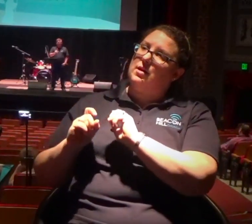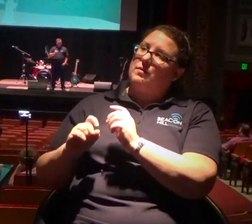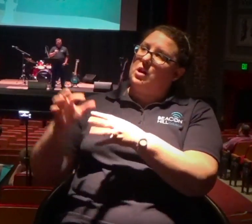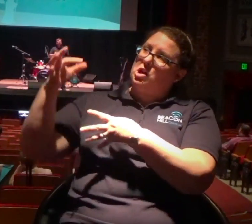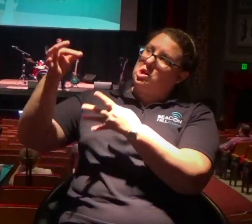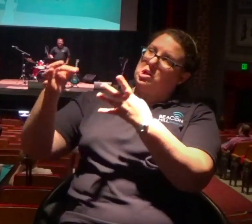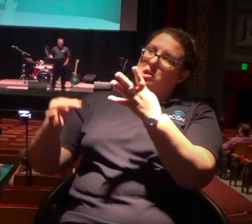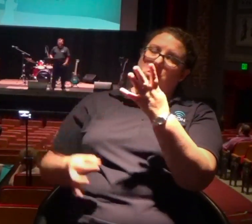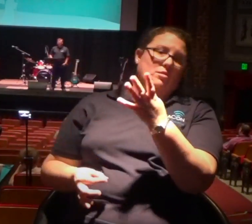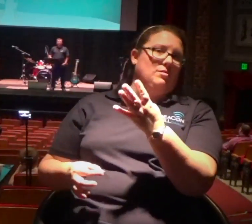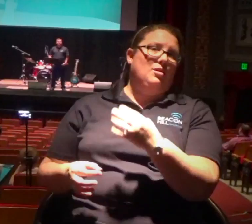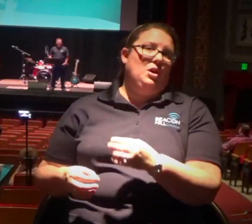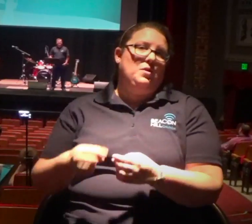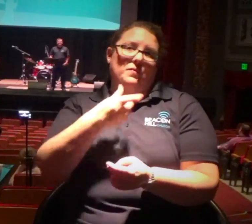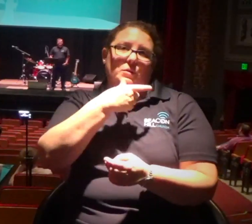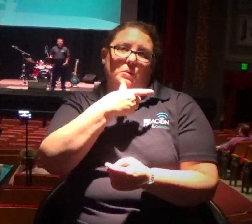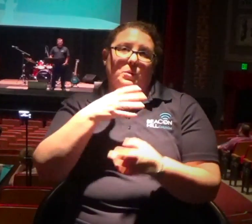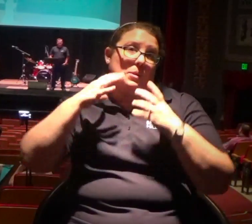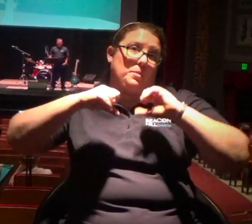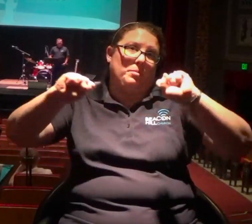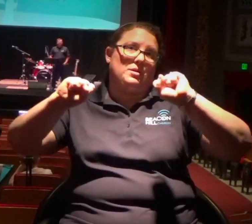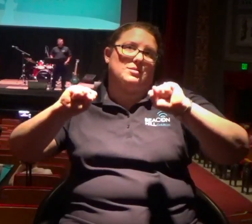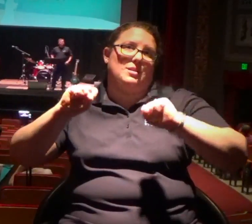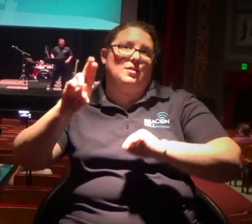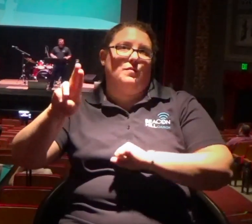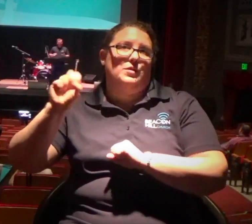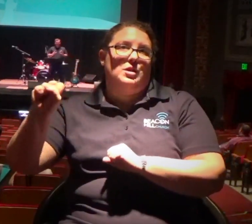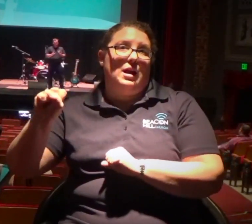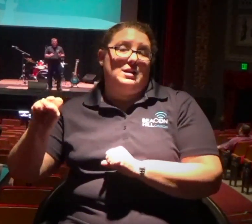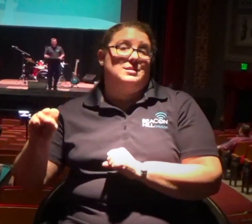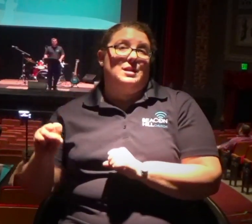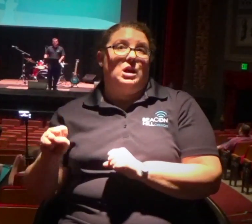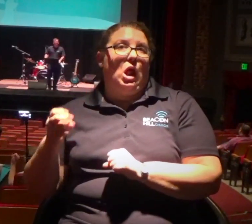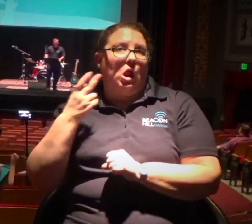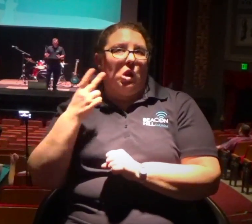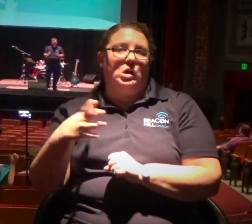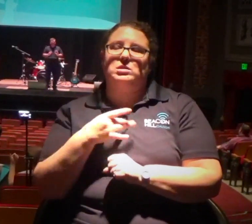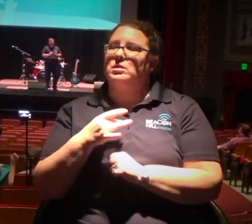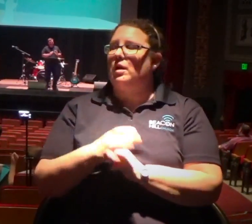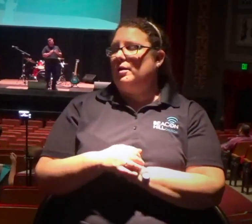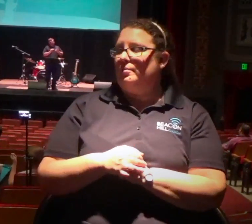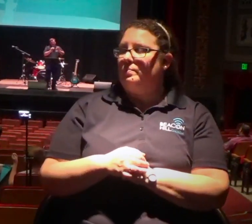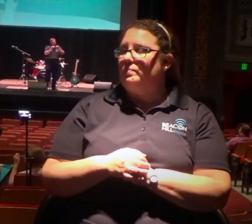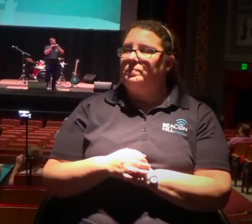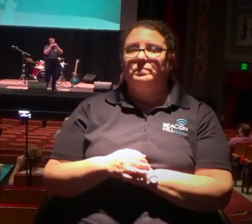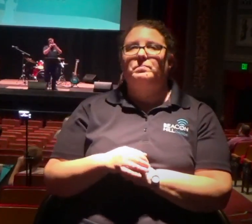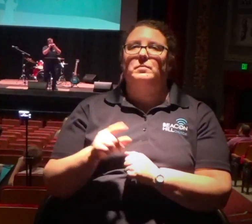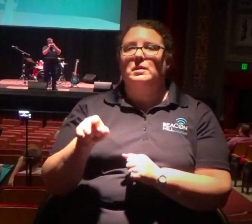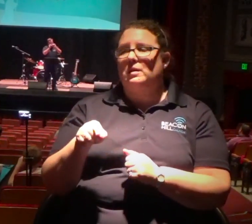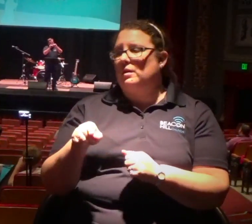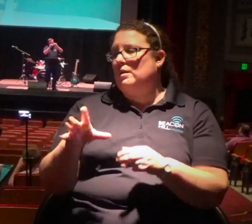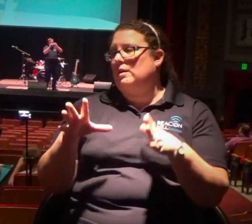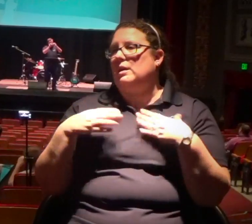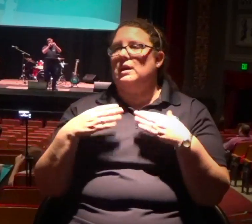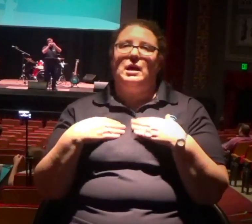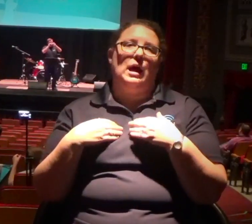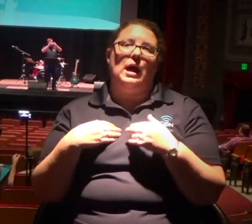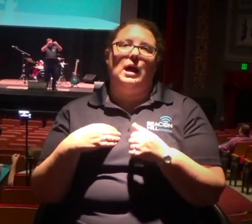president of the United States looks like. I was told that the president of the United States had a certain